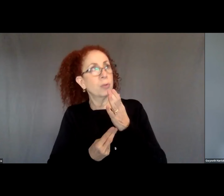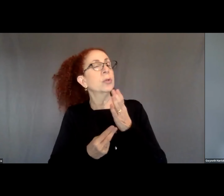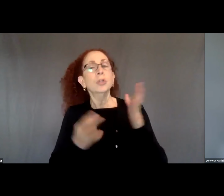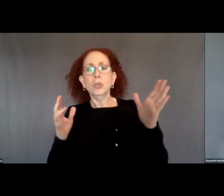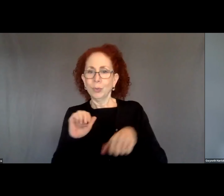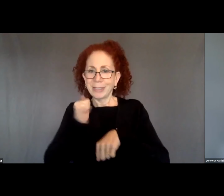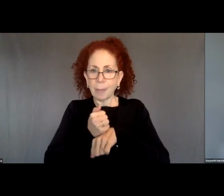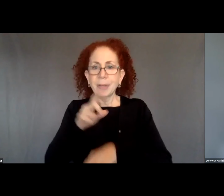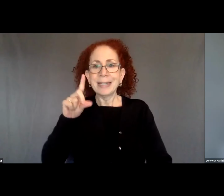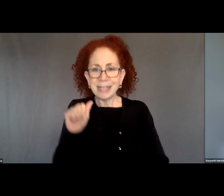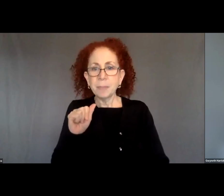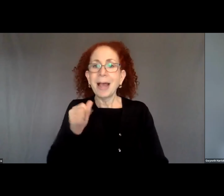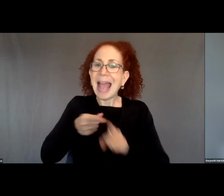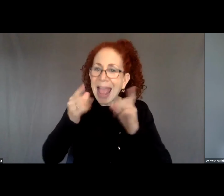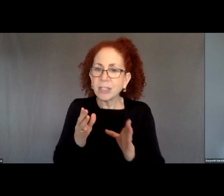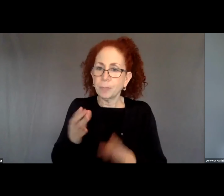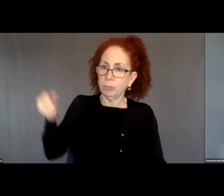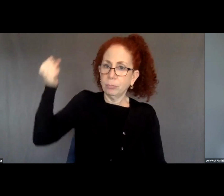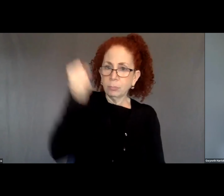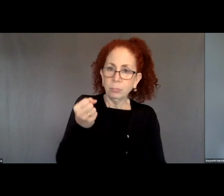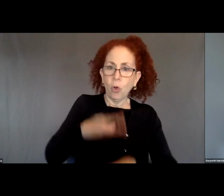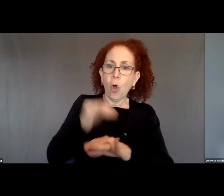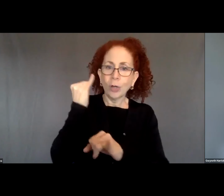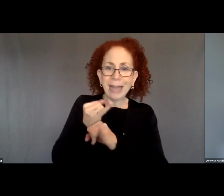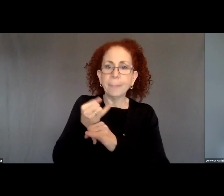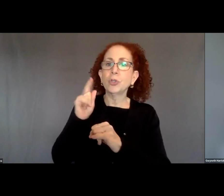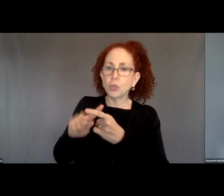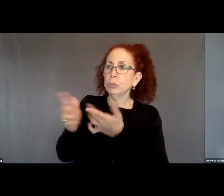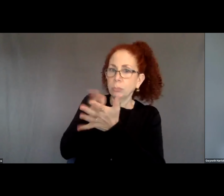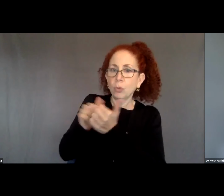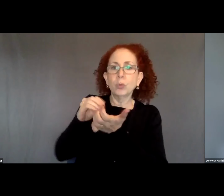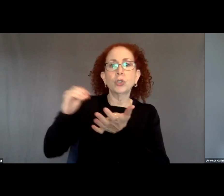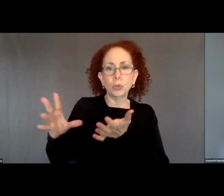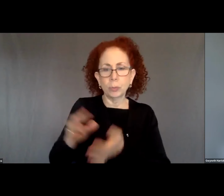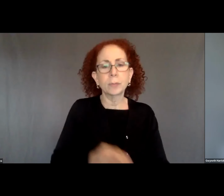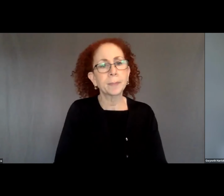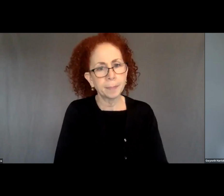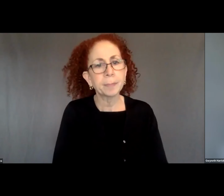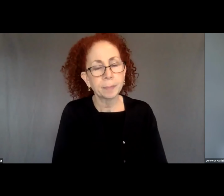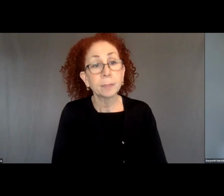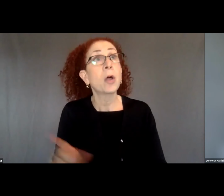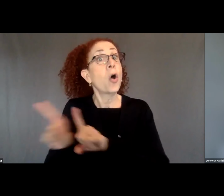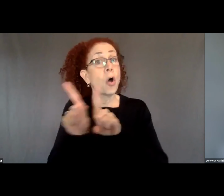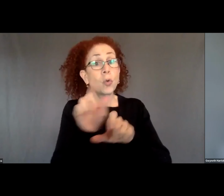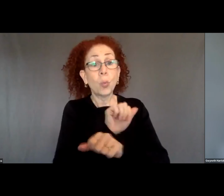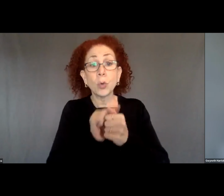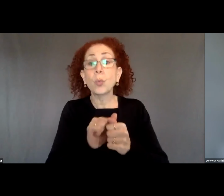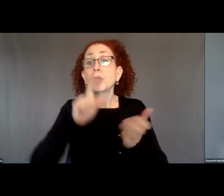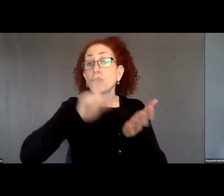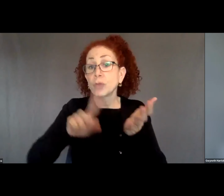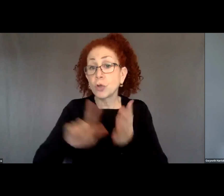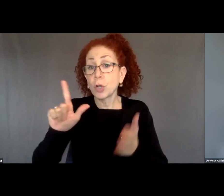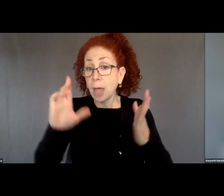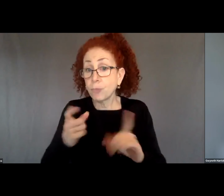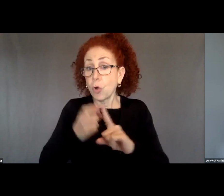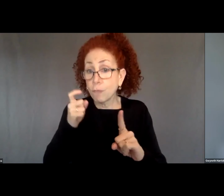establish a disability expert on campus who students can work with. We are also working with research librarians at the law